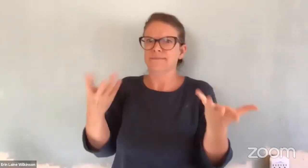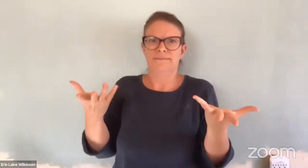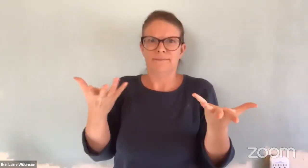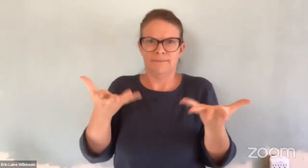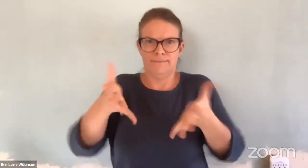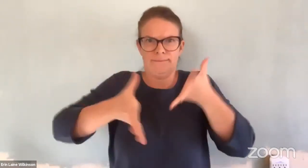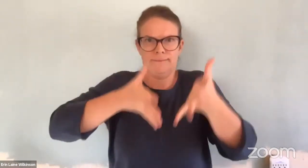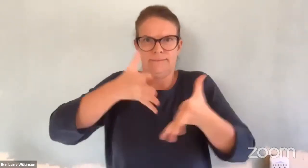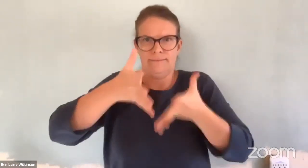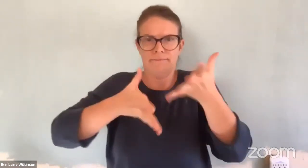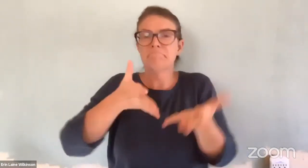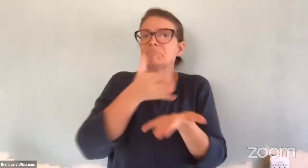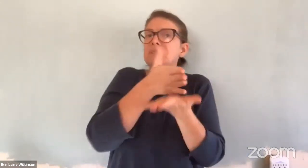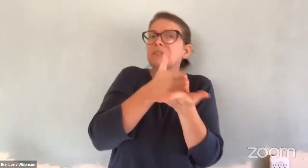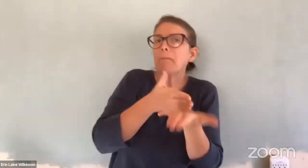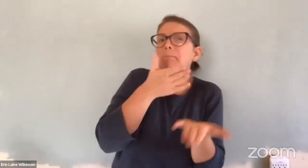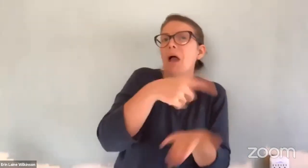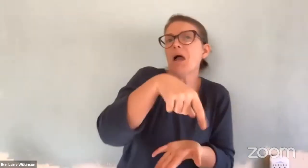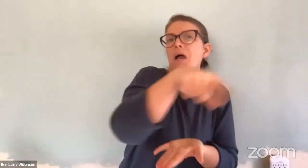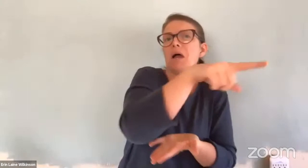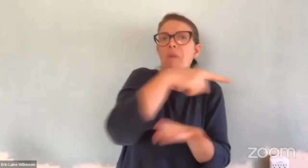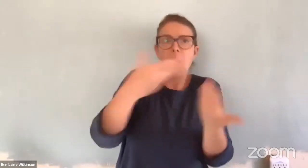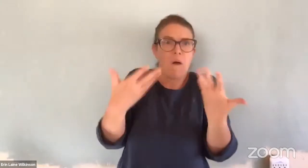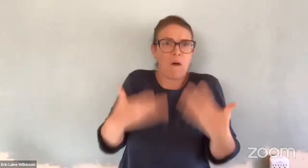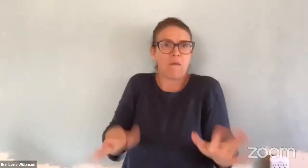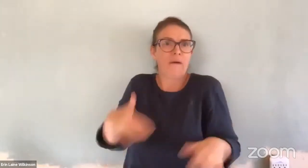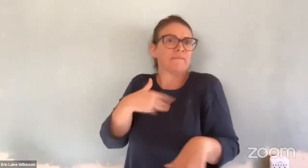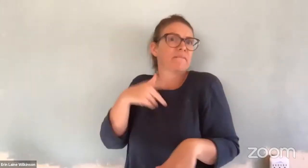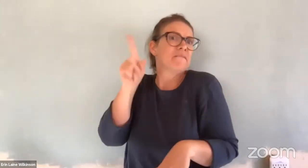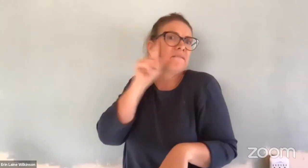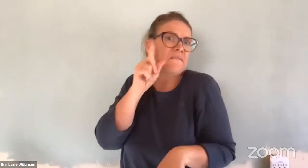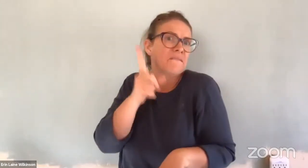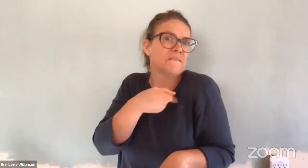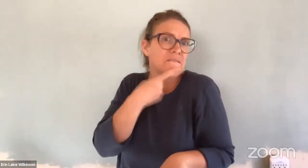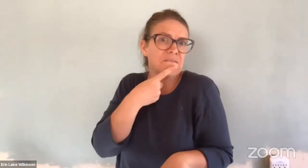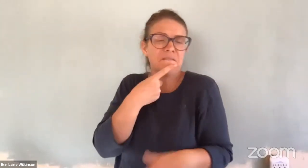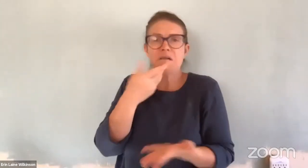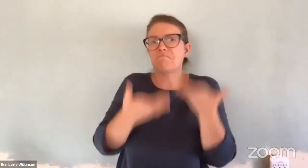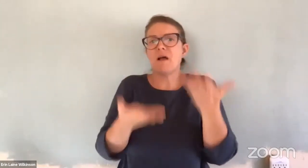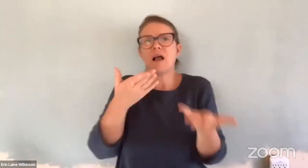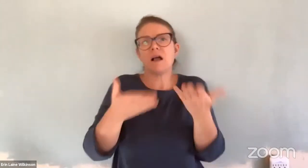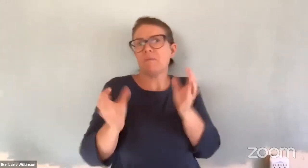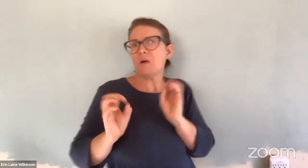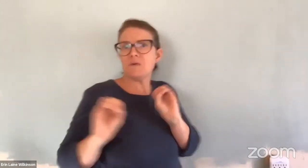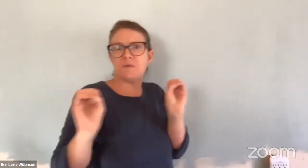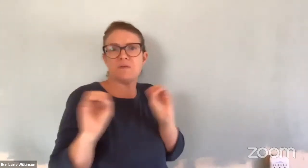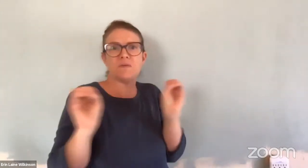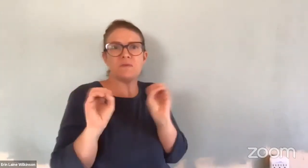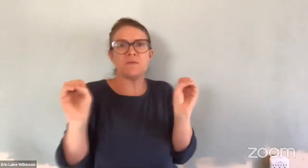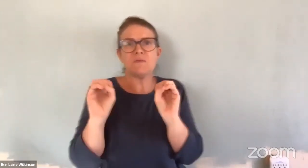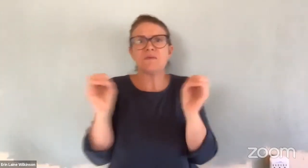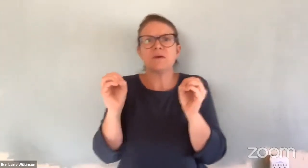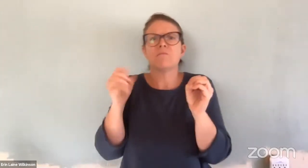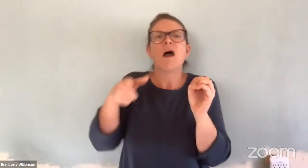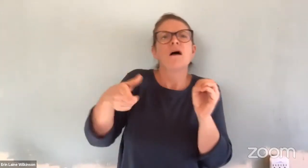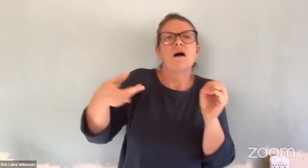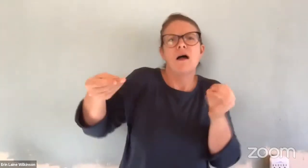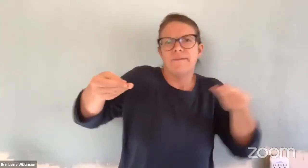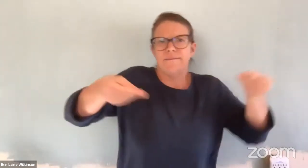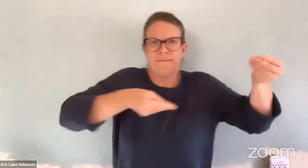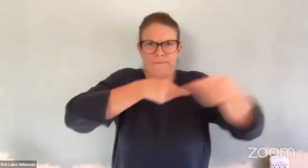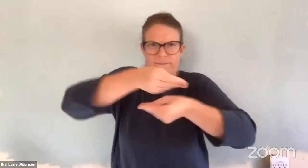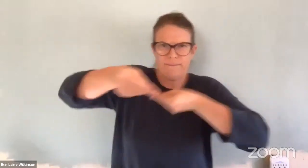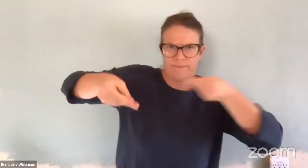of people all found themselves in one location and needing to communicate with one another. Now, some people that were there may have had